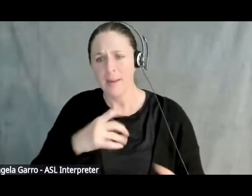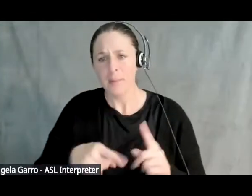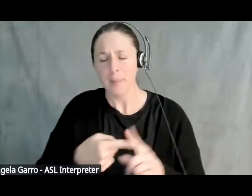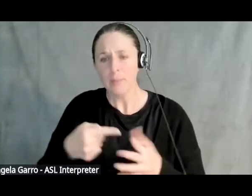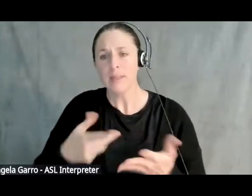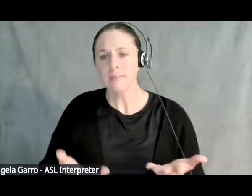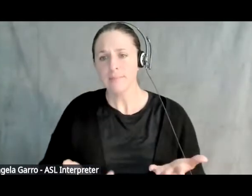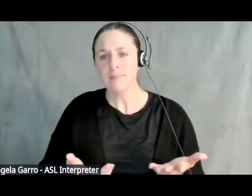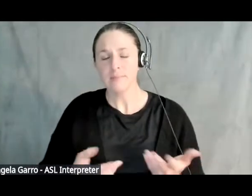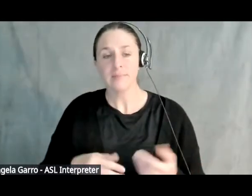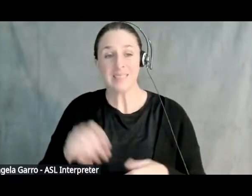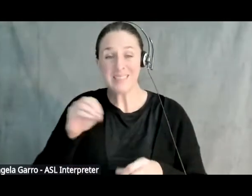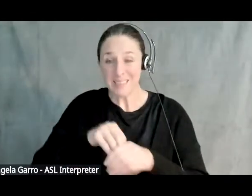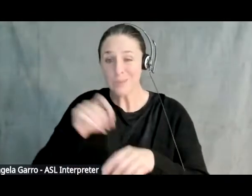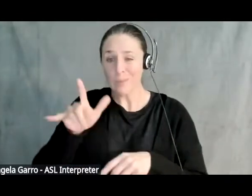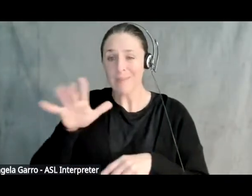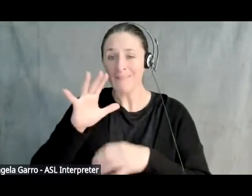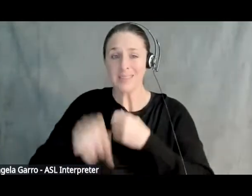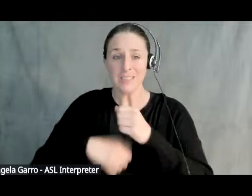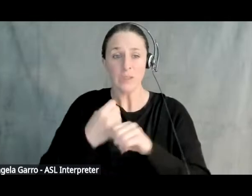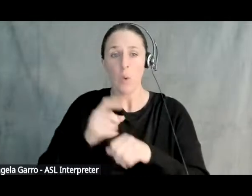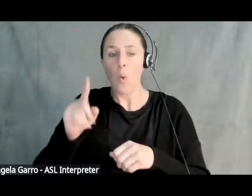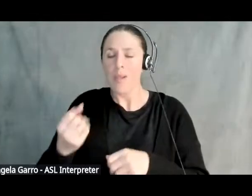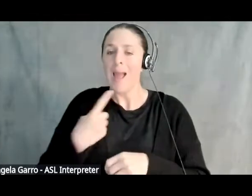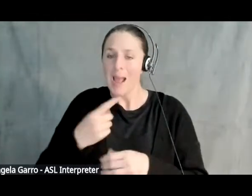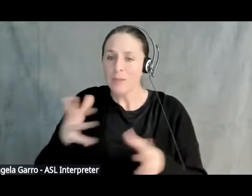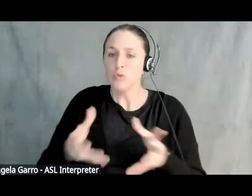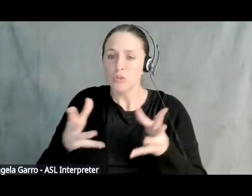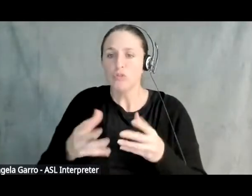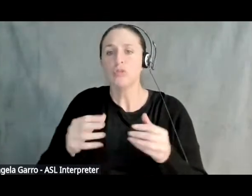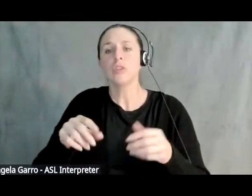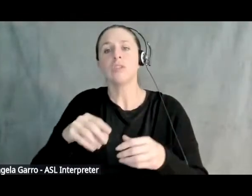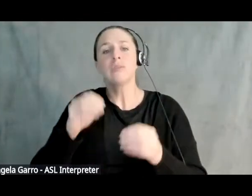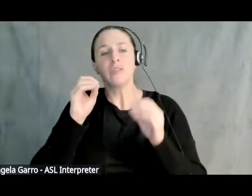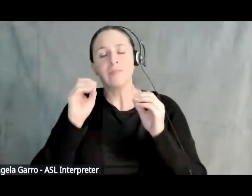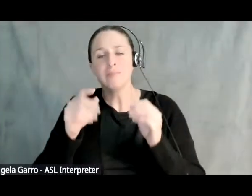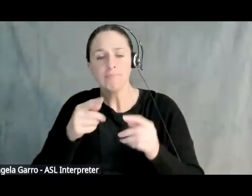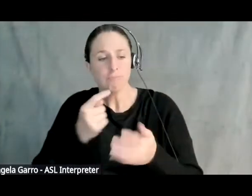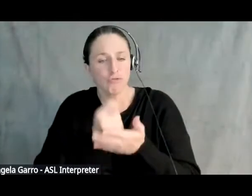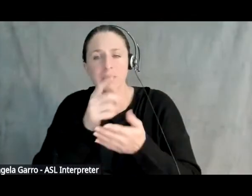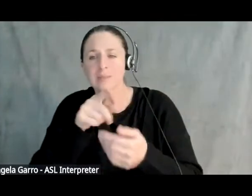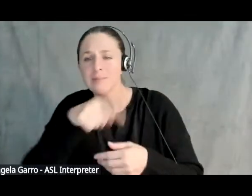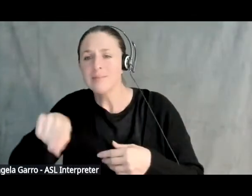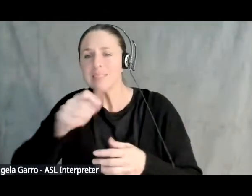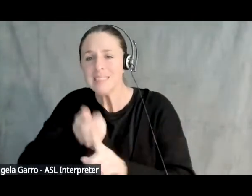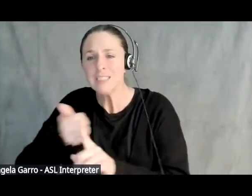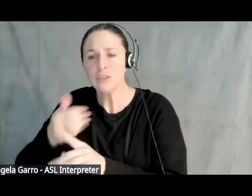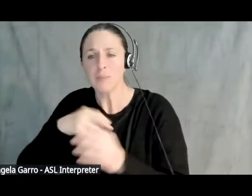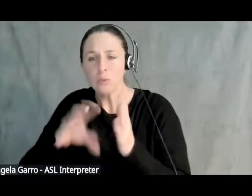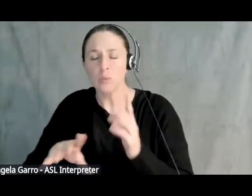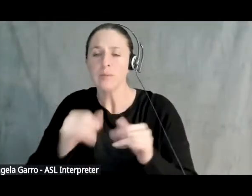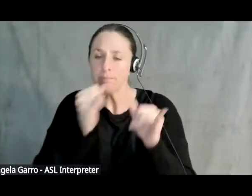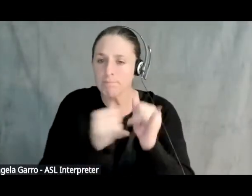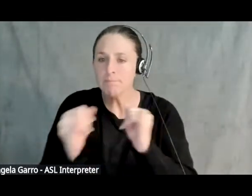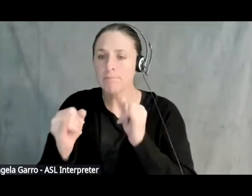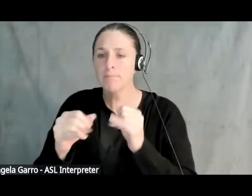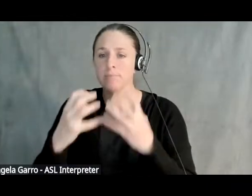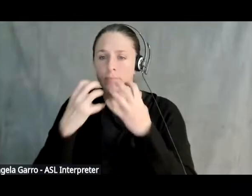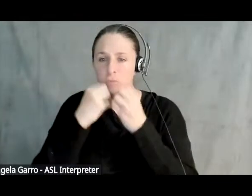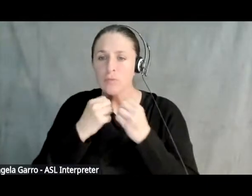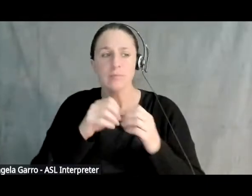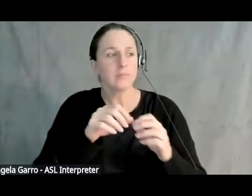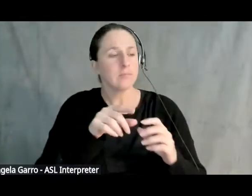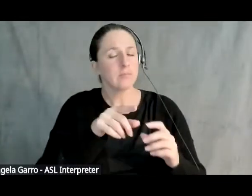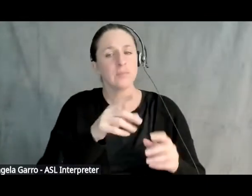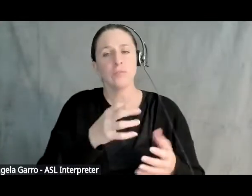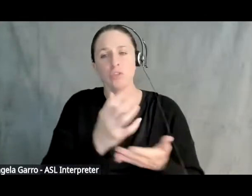In 25 years, I've only been asked and encouraged to treat each of my students as individuals who deserve care, attention, and the best possible